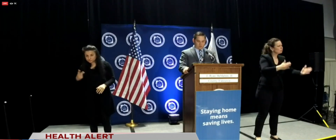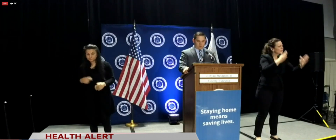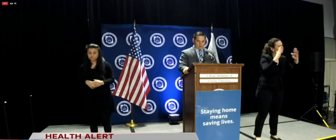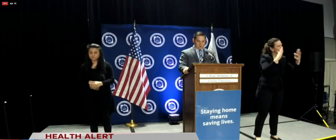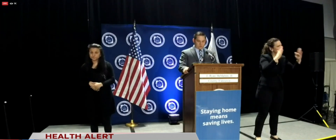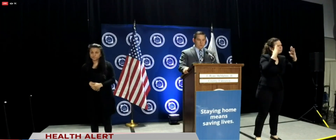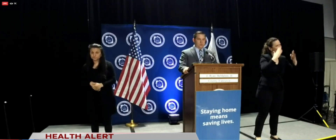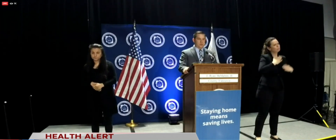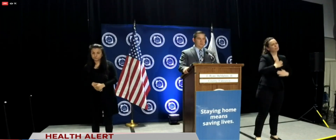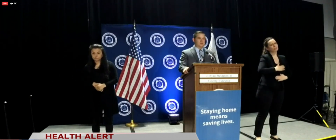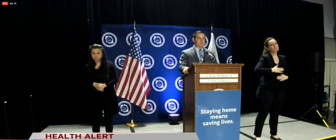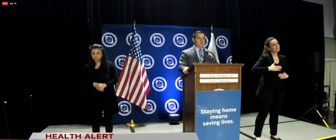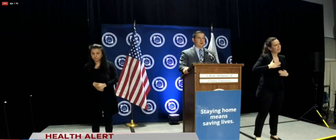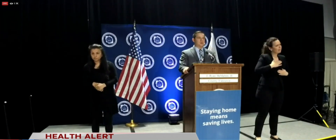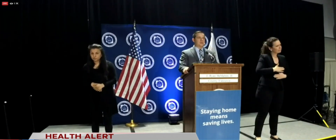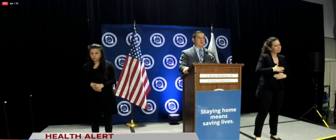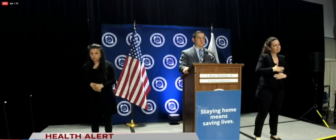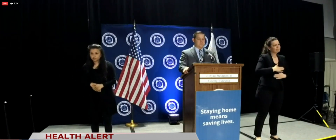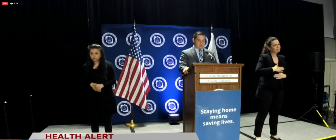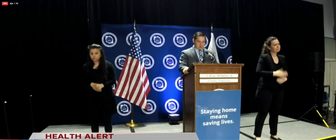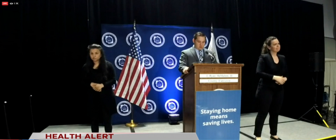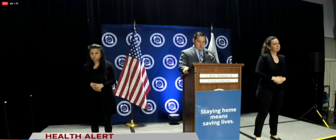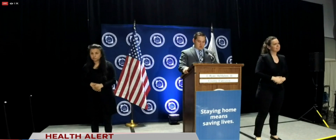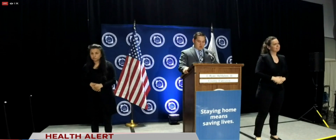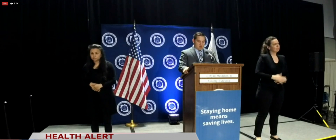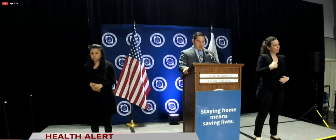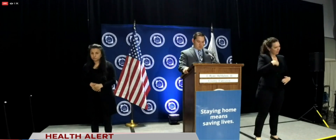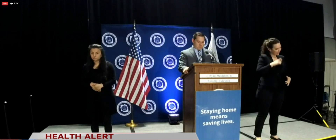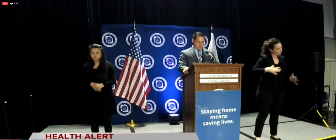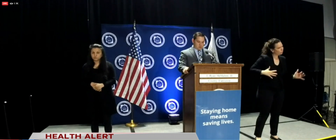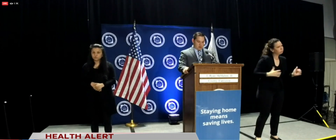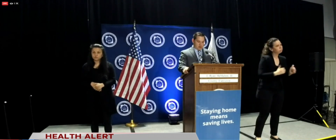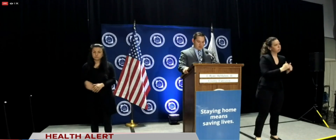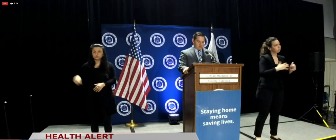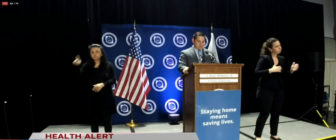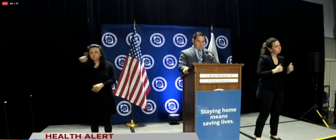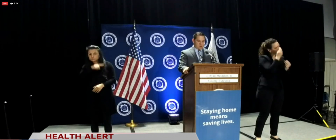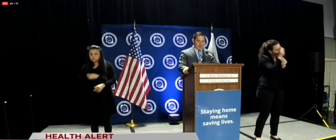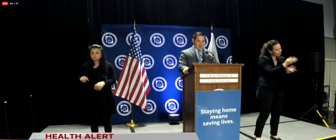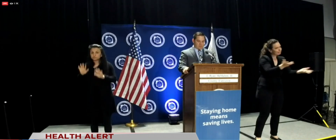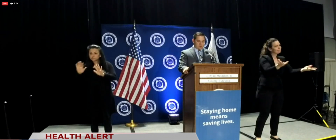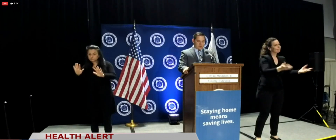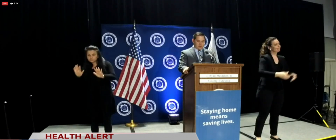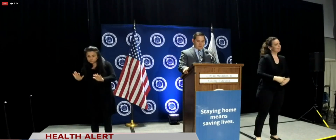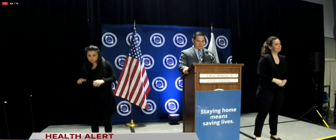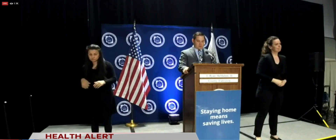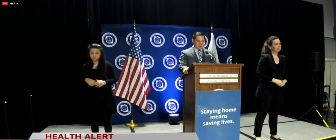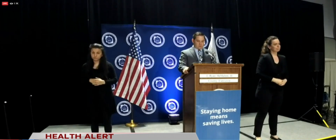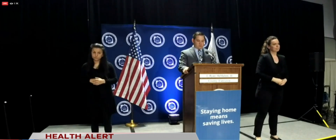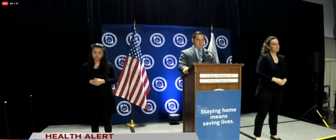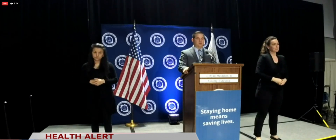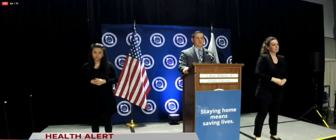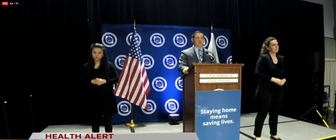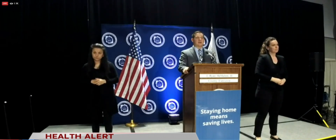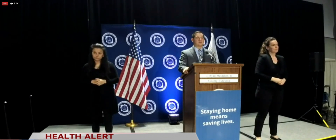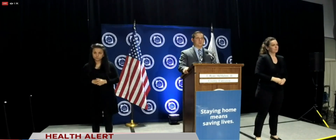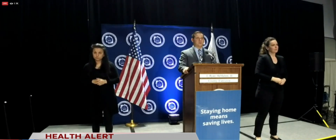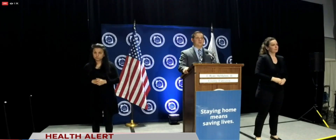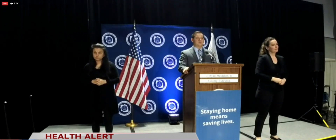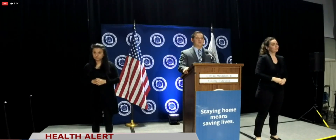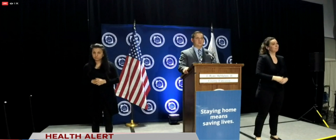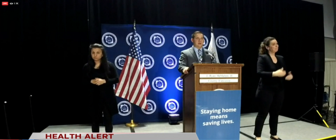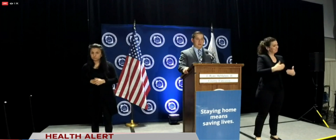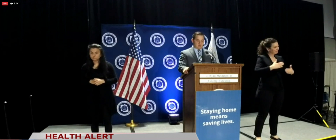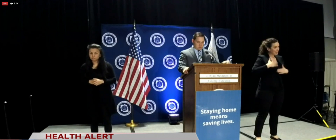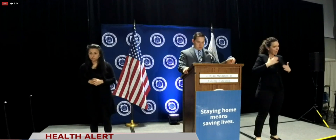Appreciate everybody who is tuning in to get our daily update. I am very happy that I have a couple special guests with